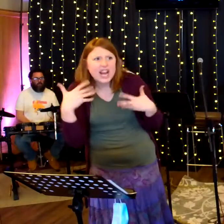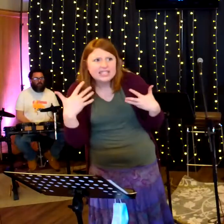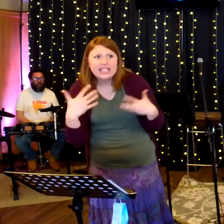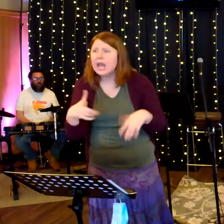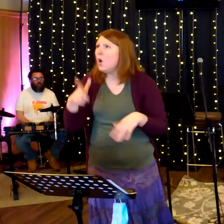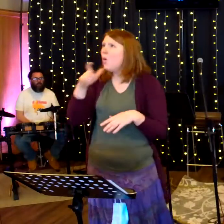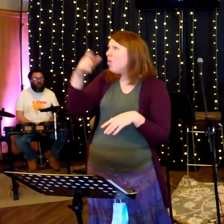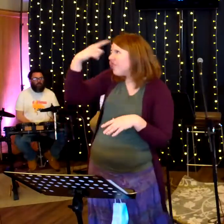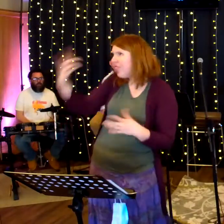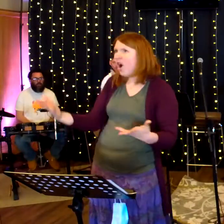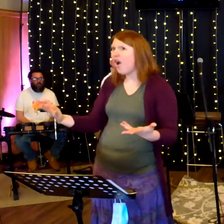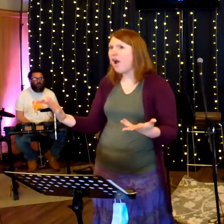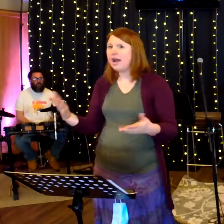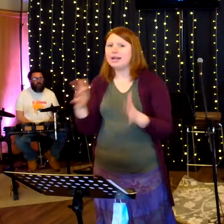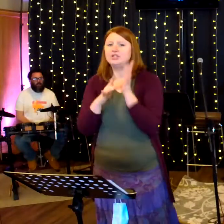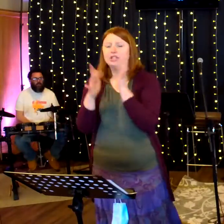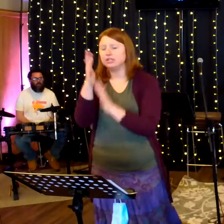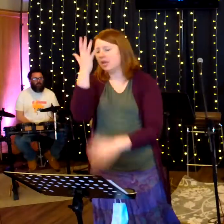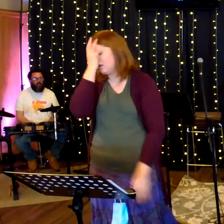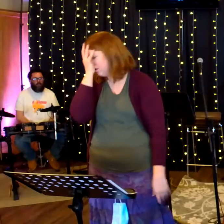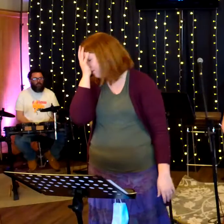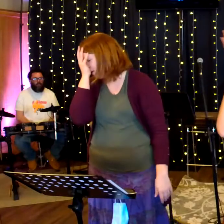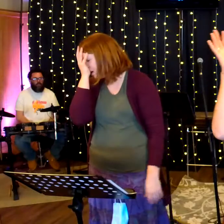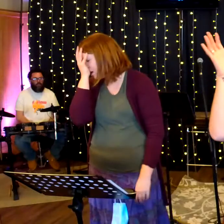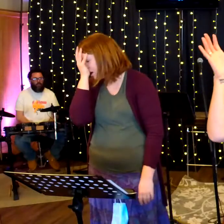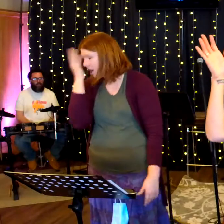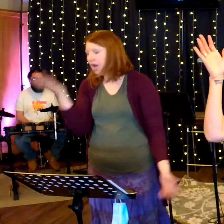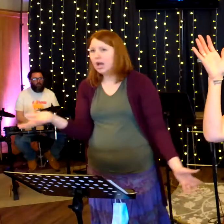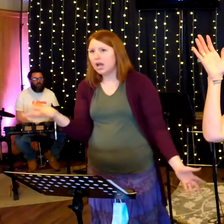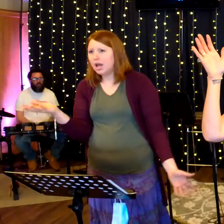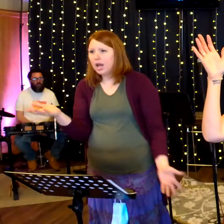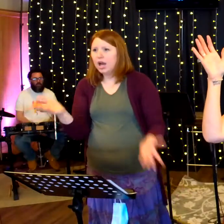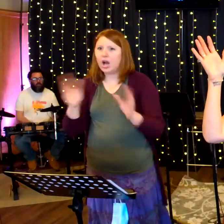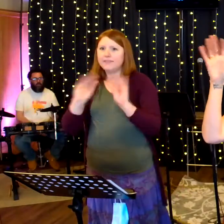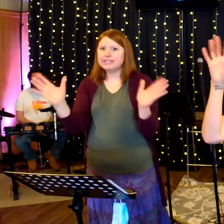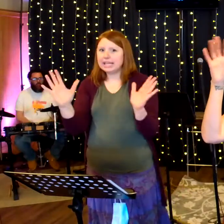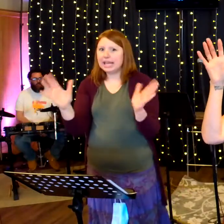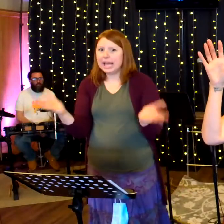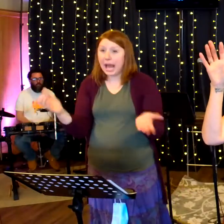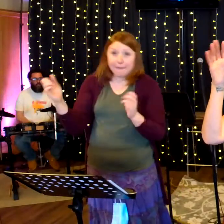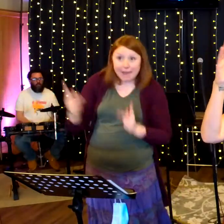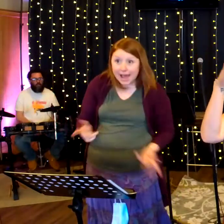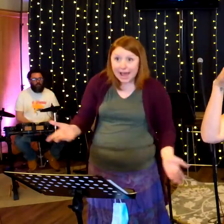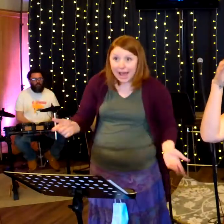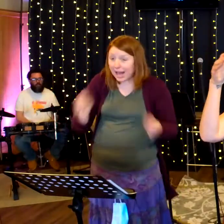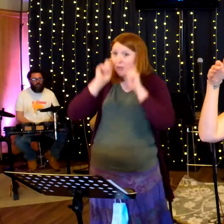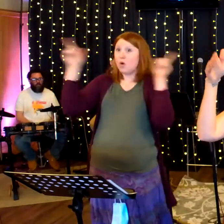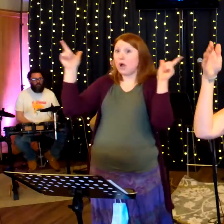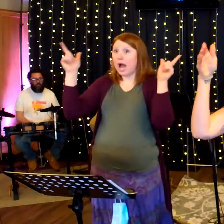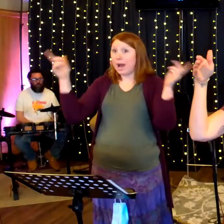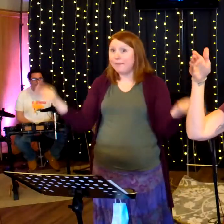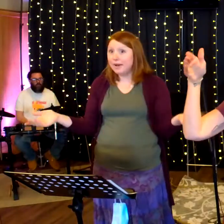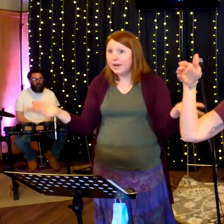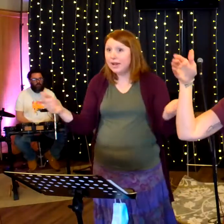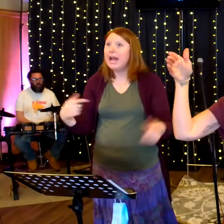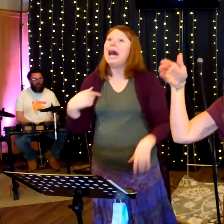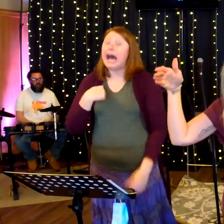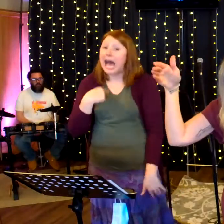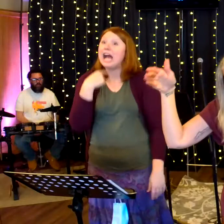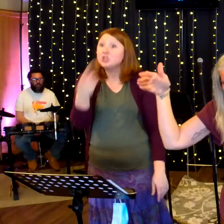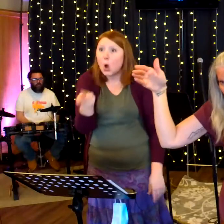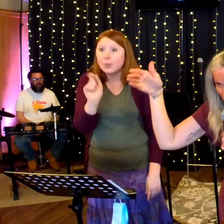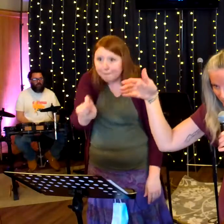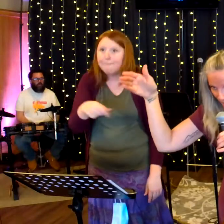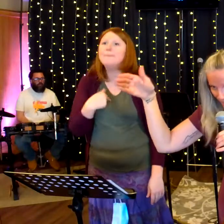And Jesus, like, you know, he's got, like, the hand to the head emoji, and he's like, I'm back. All caps, I, period, told, period,